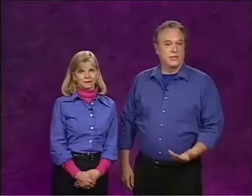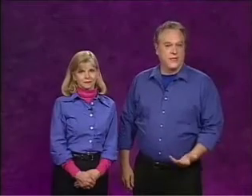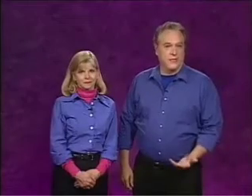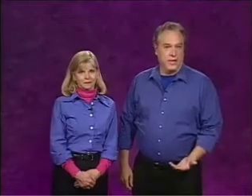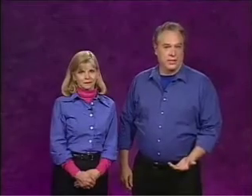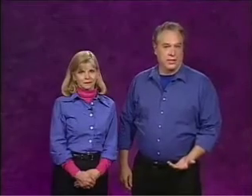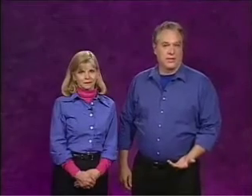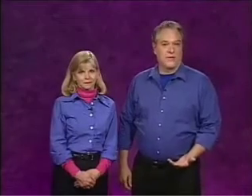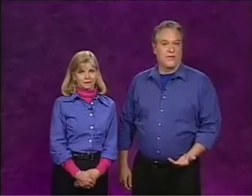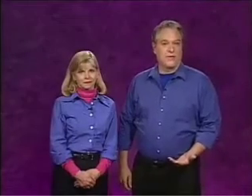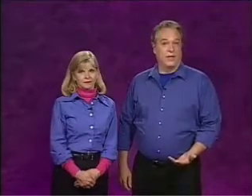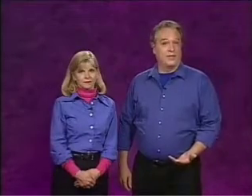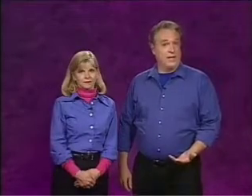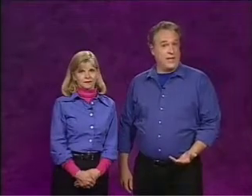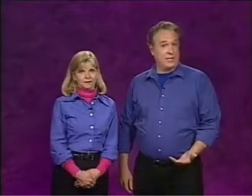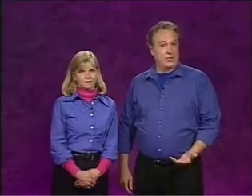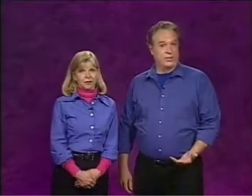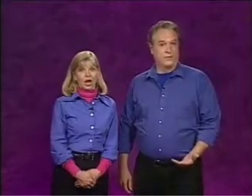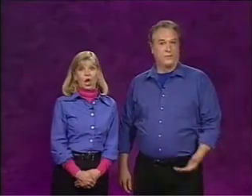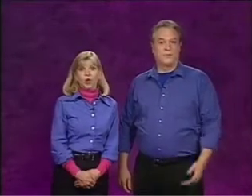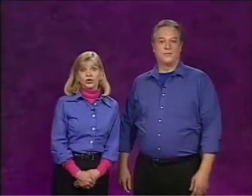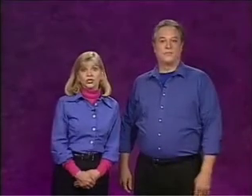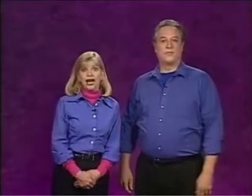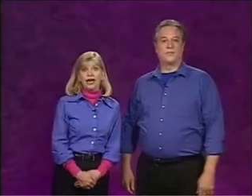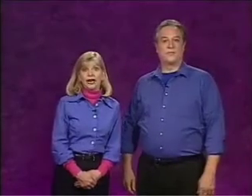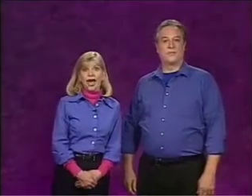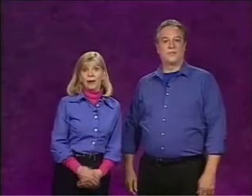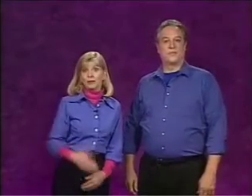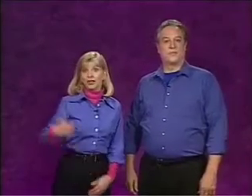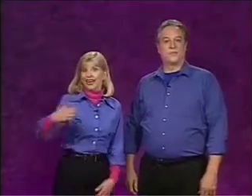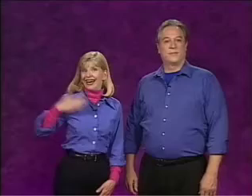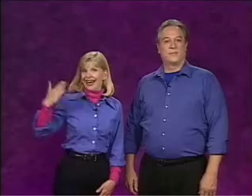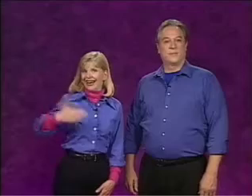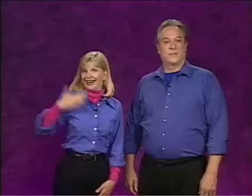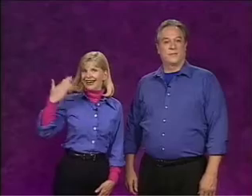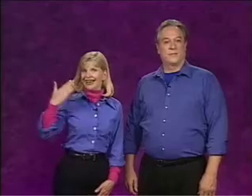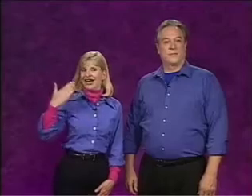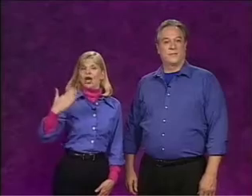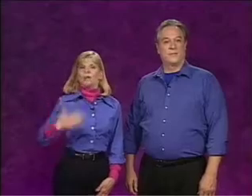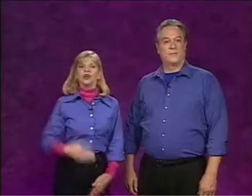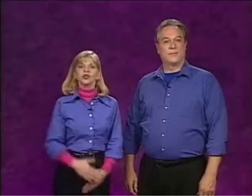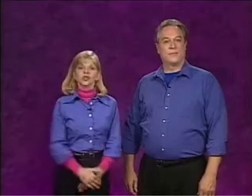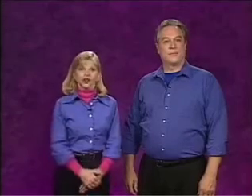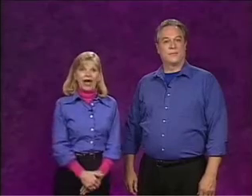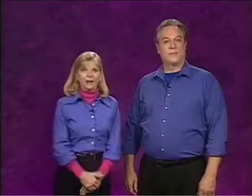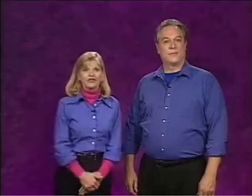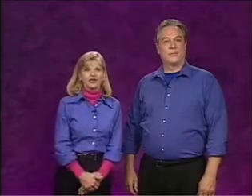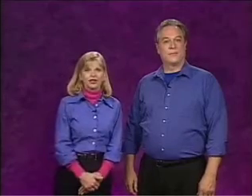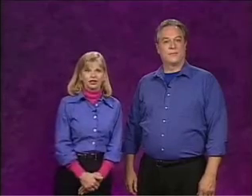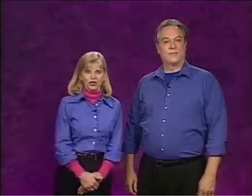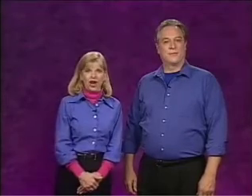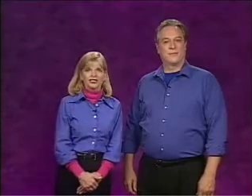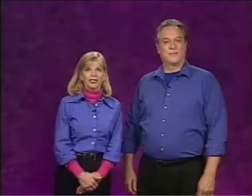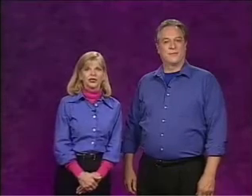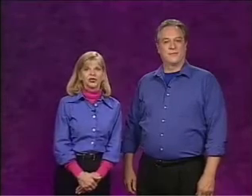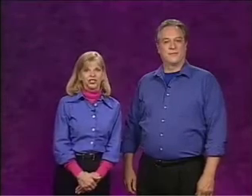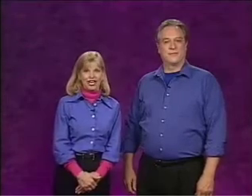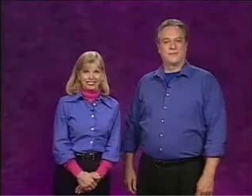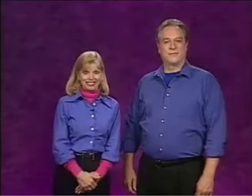imaginative pictures of our feelings in action. When you sign happy, picture happy feelings rising in your chest.